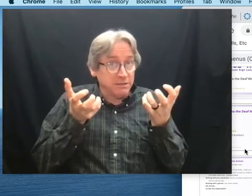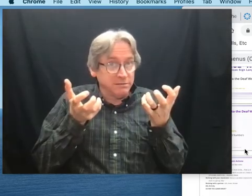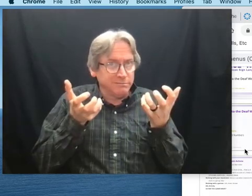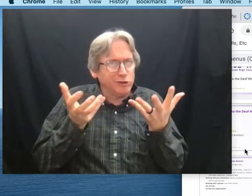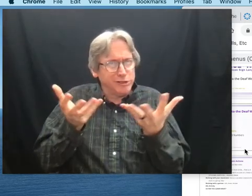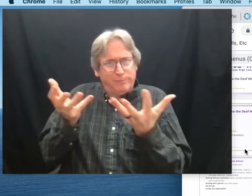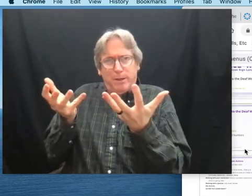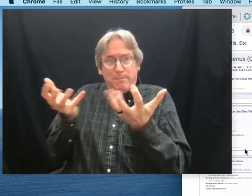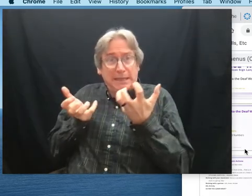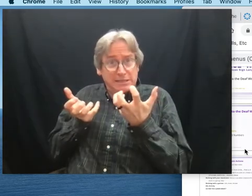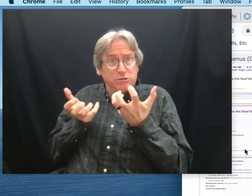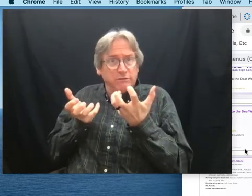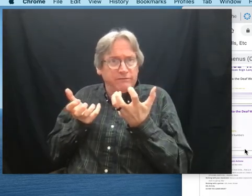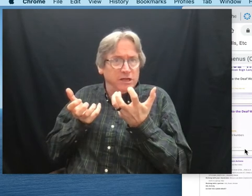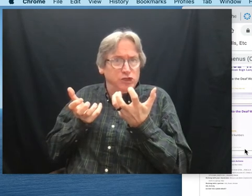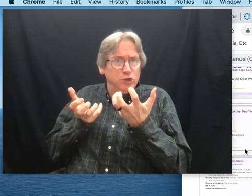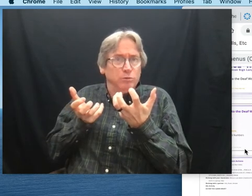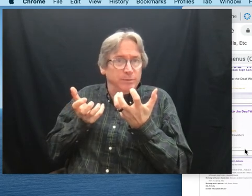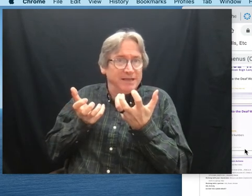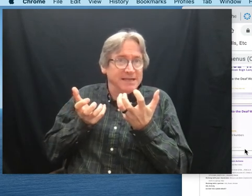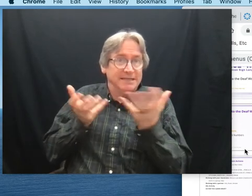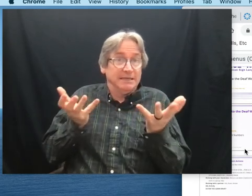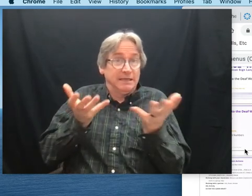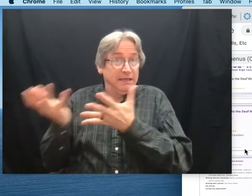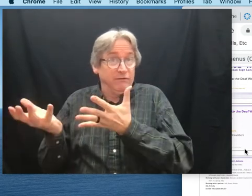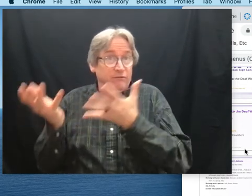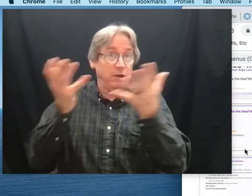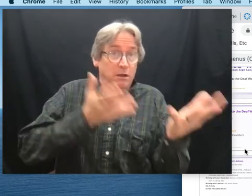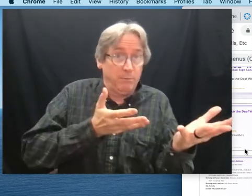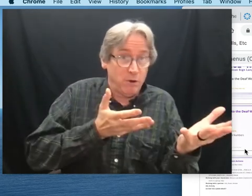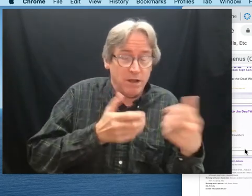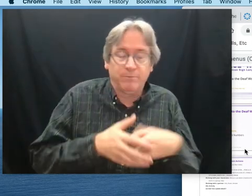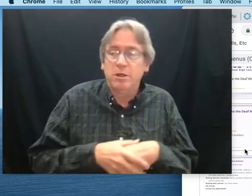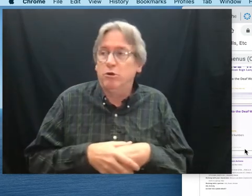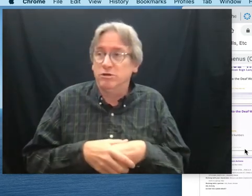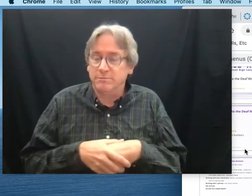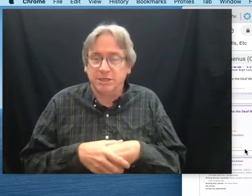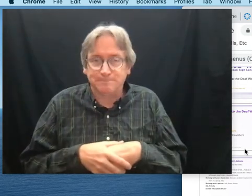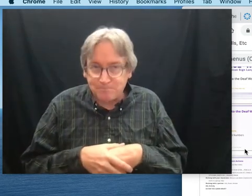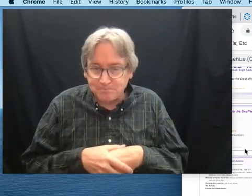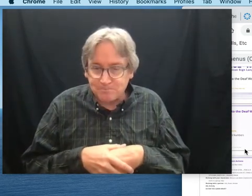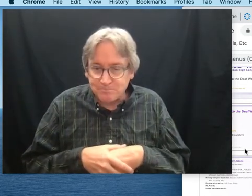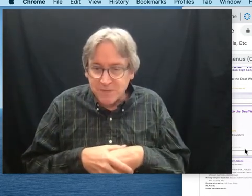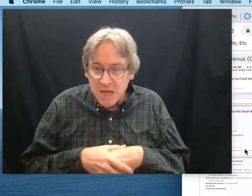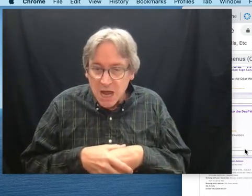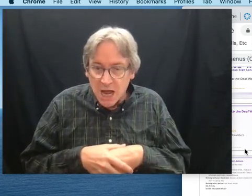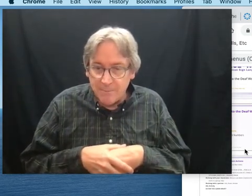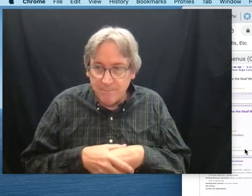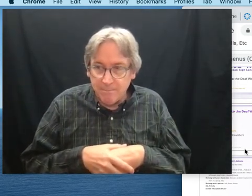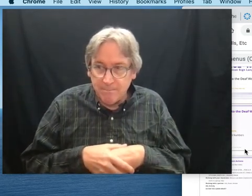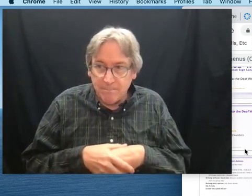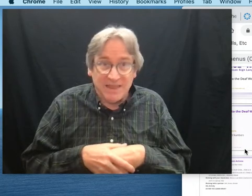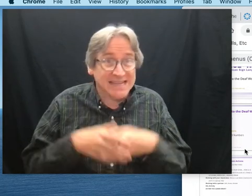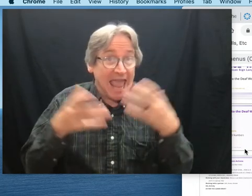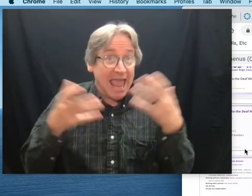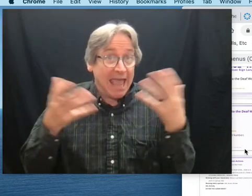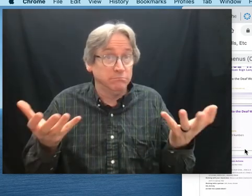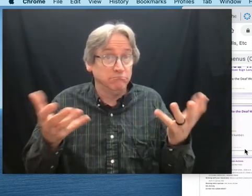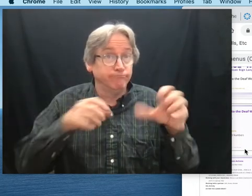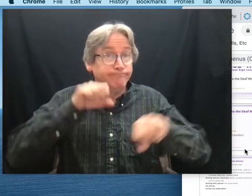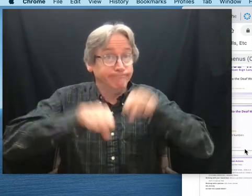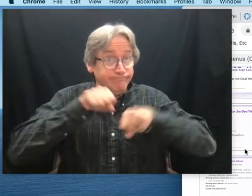want the me is sort of assumed because i didn't give a pronoun or subject um that's